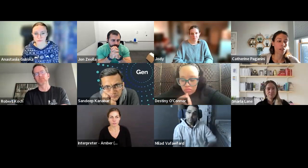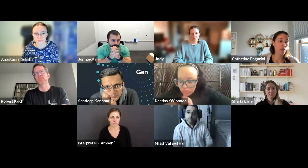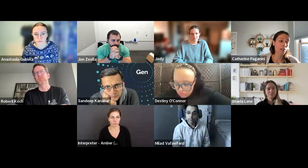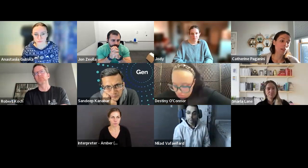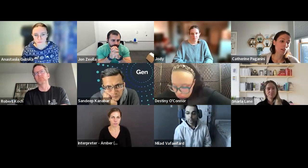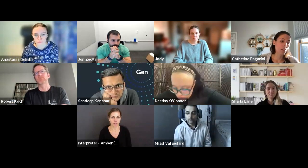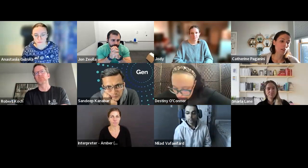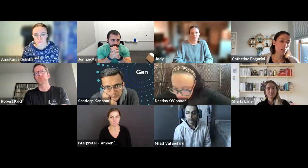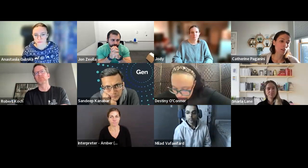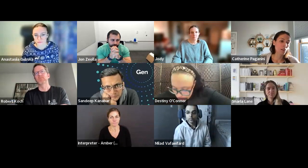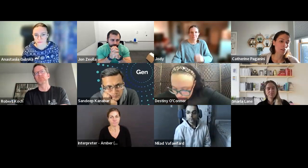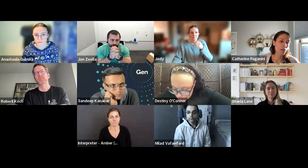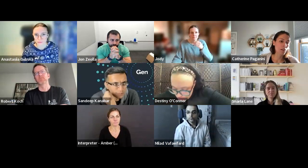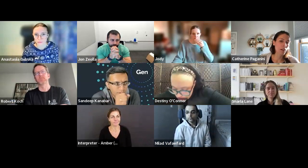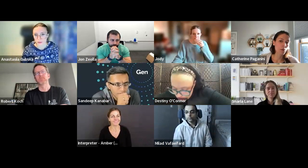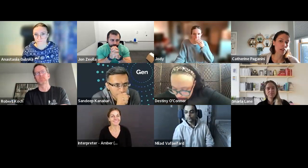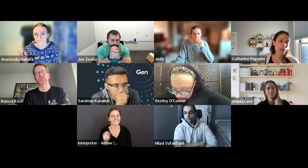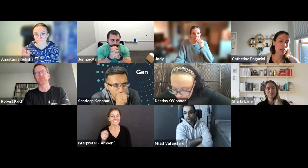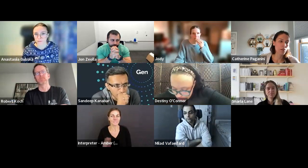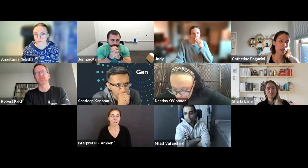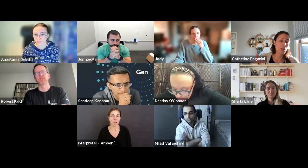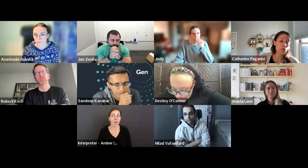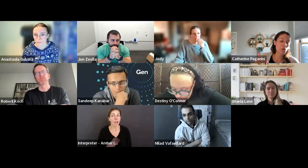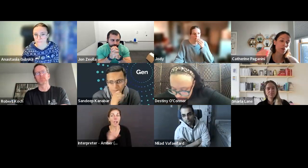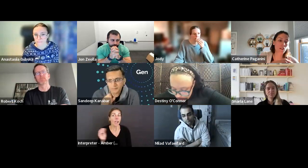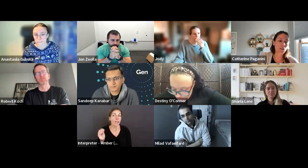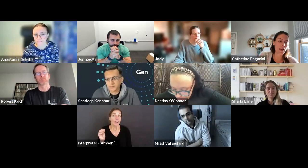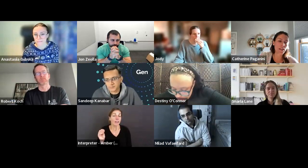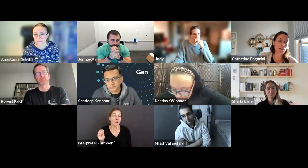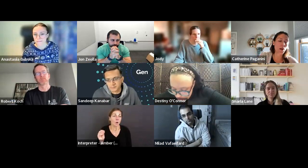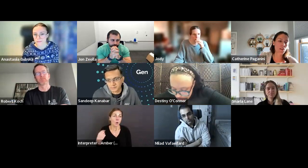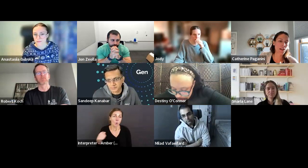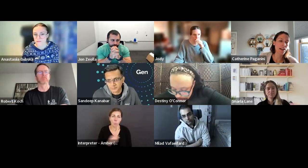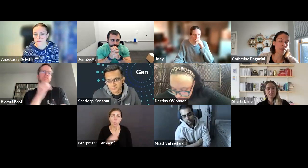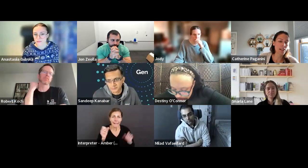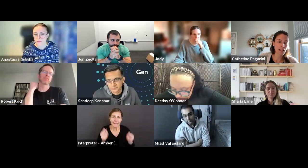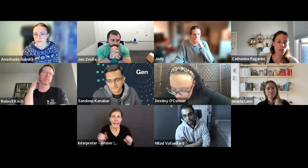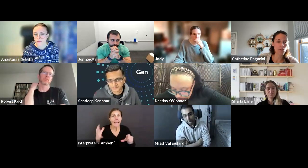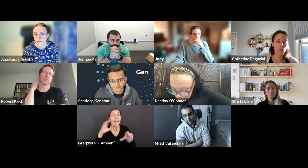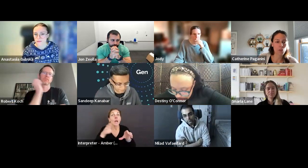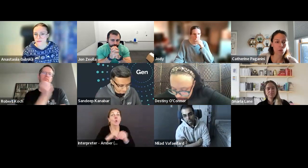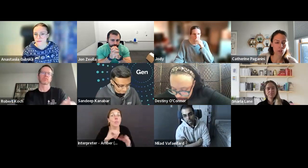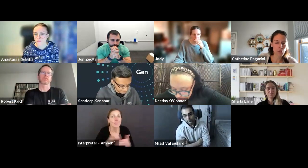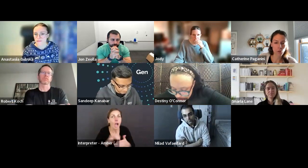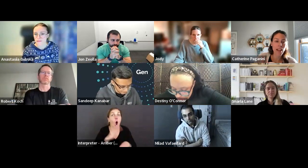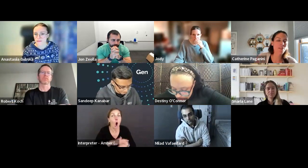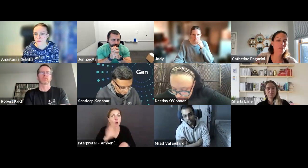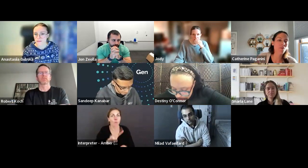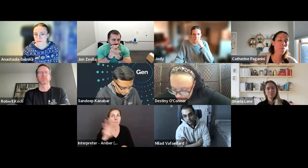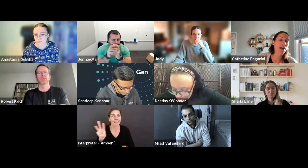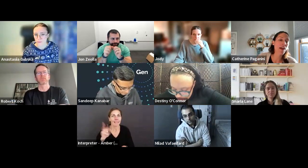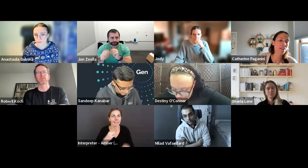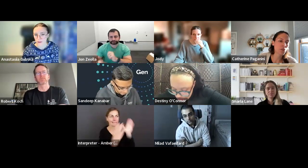Basically what Catherine was just saying. Yeah. And we can also include that in the website, have like a section for interpreters where we